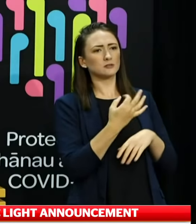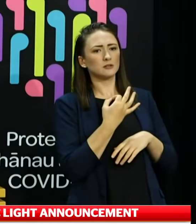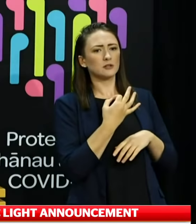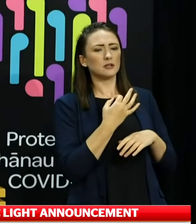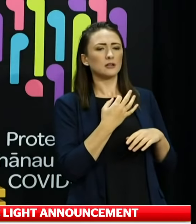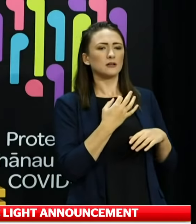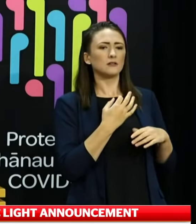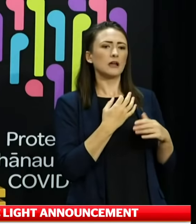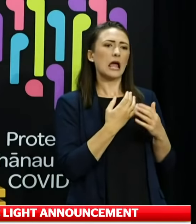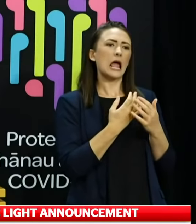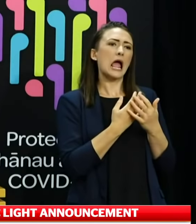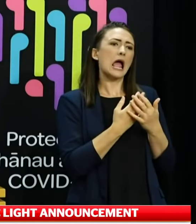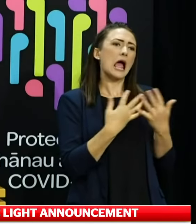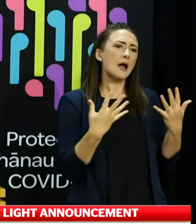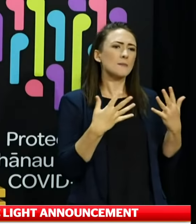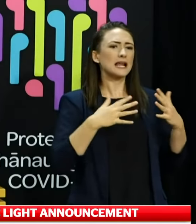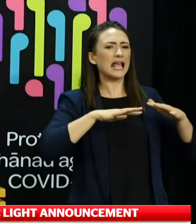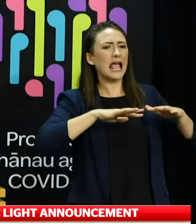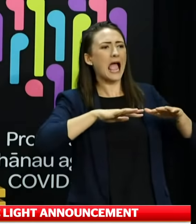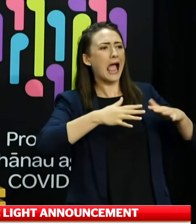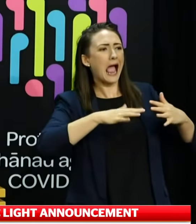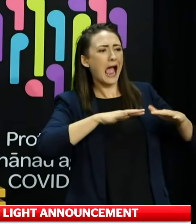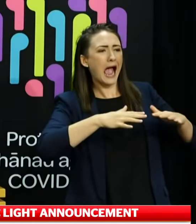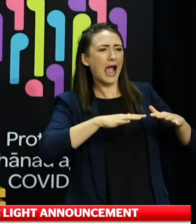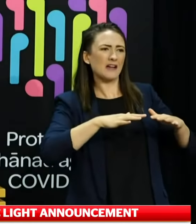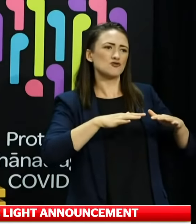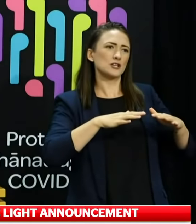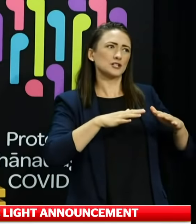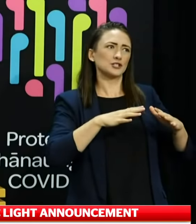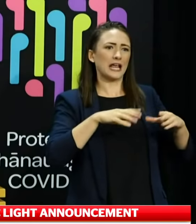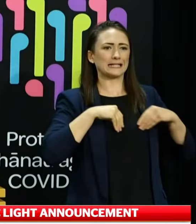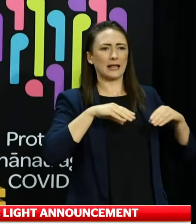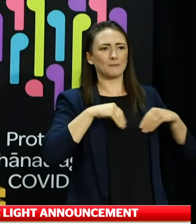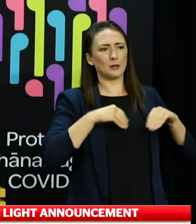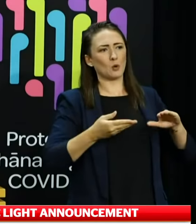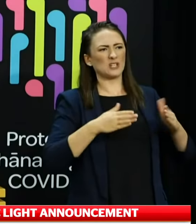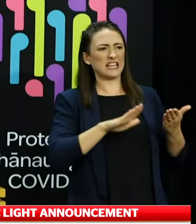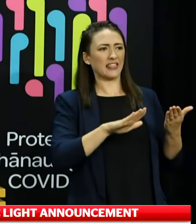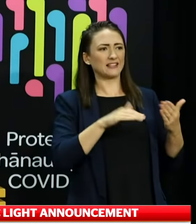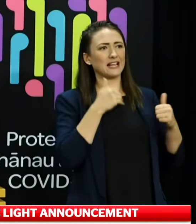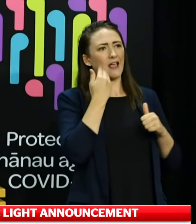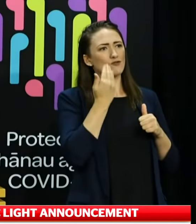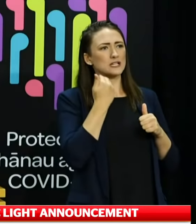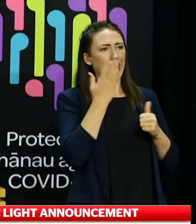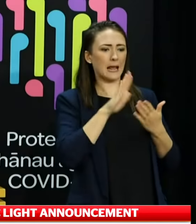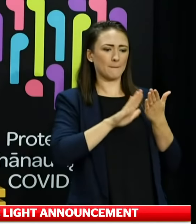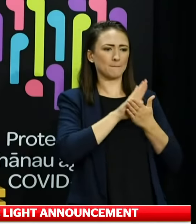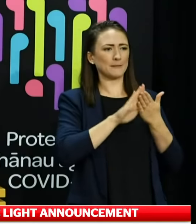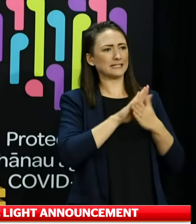there's no such thing as an acceptable rate of death when you're dealing with an infectious disease.